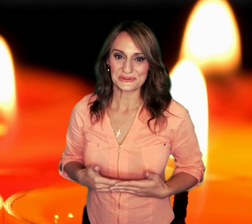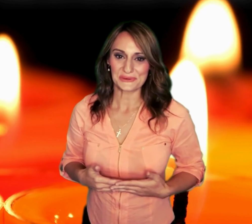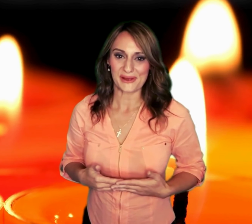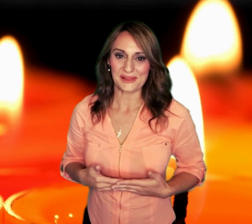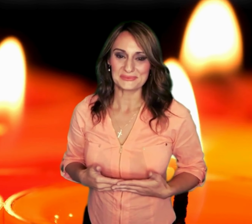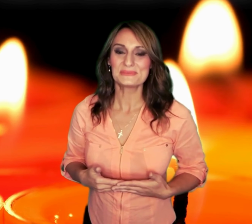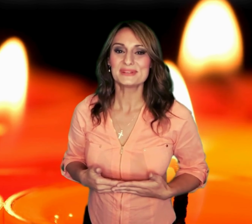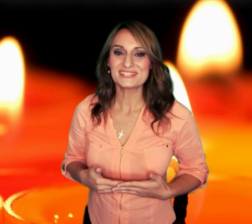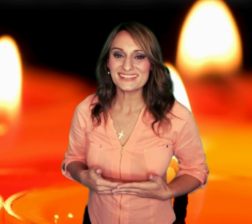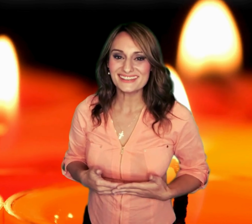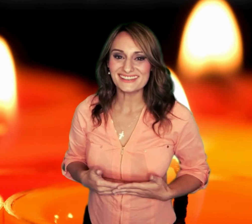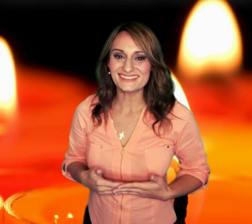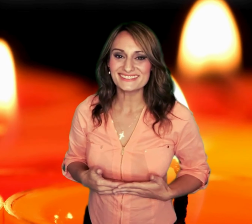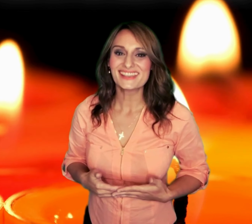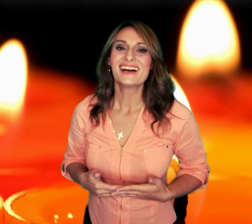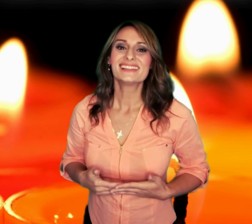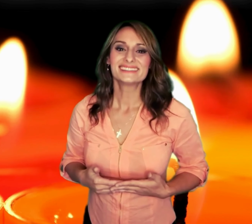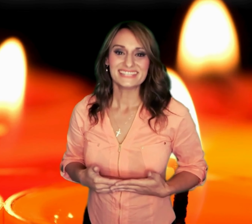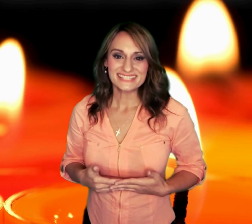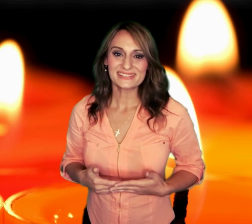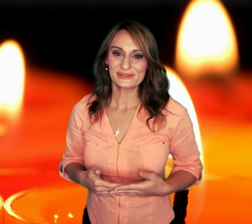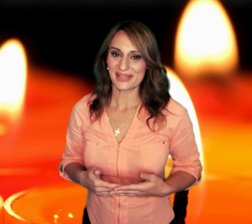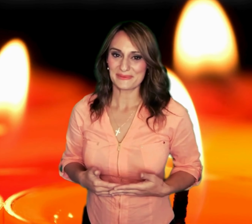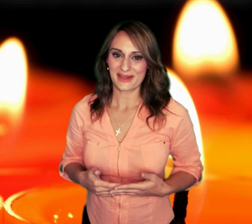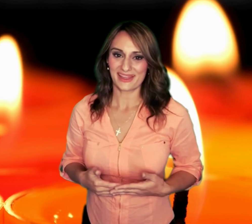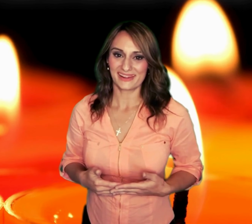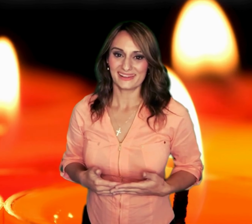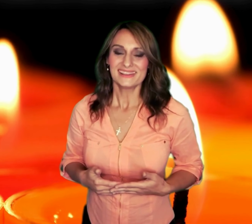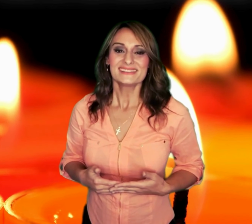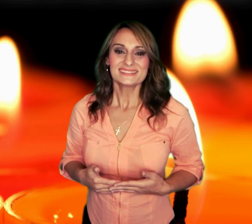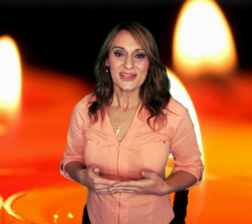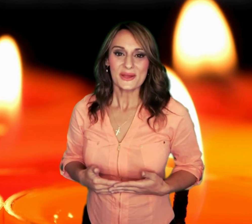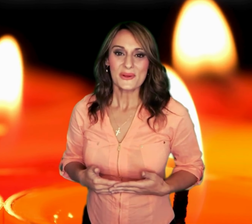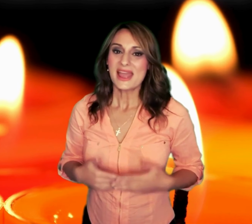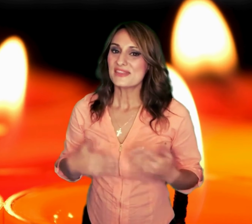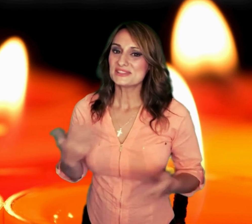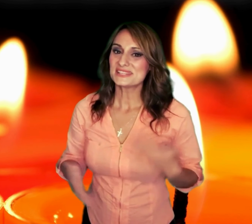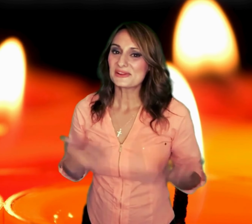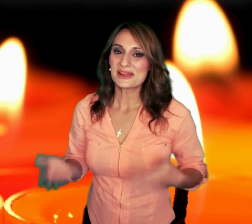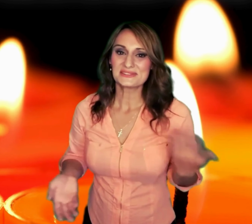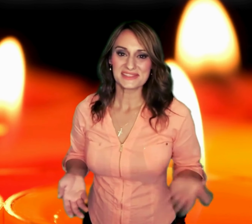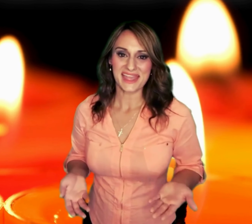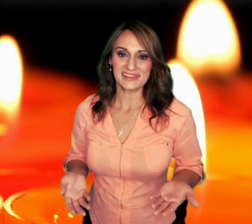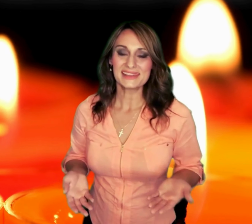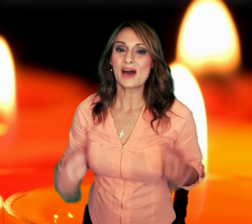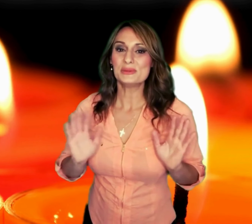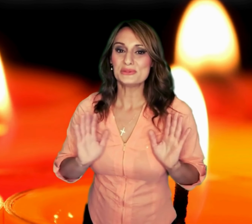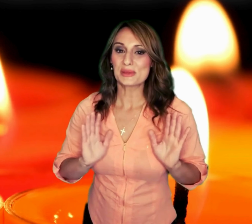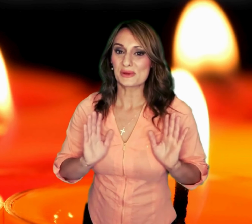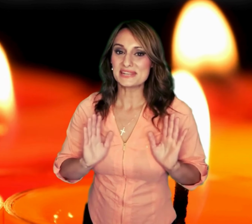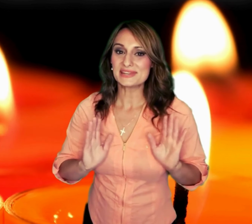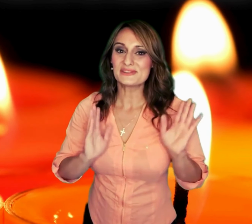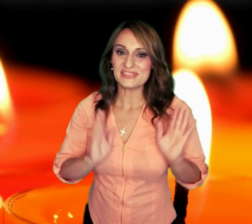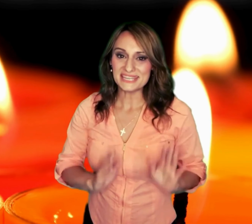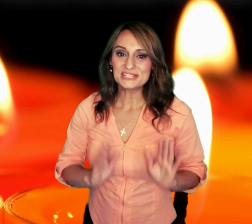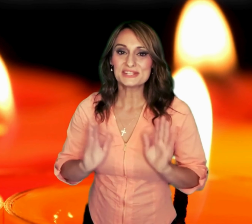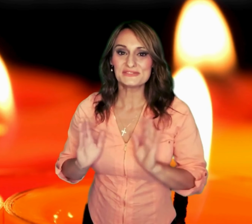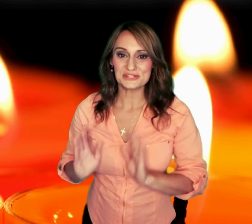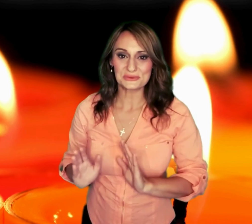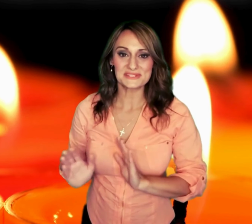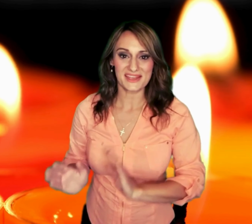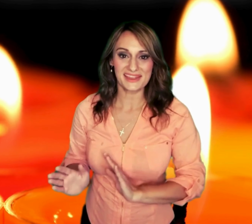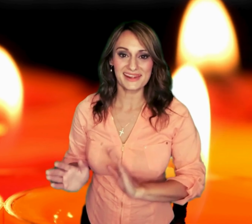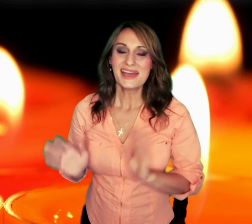favorite nursery rhymes, which is This Little Light of Mine. So, if you stick around to the end, I'll be doing a breakdown of